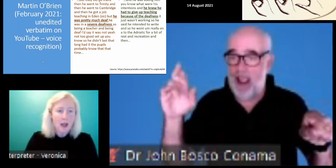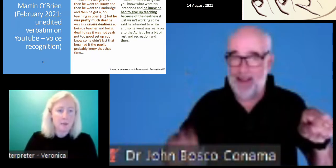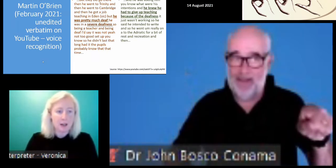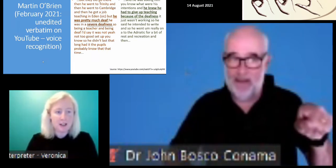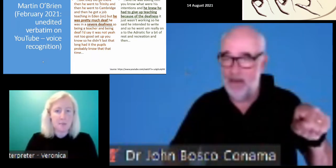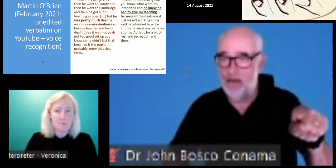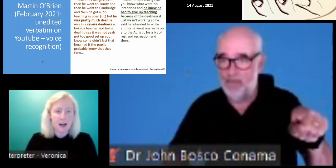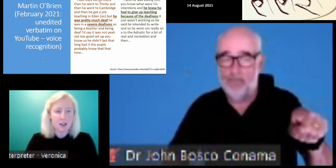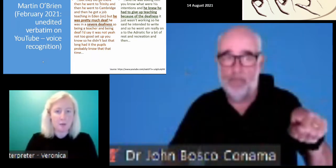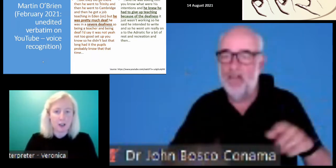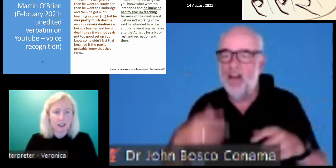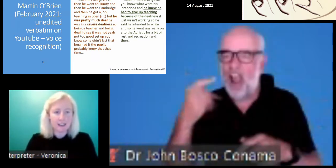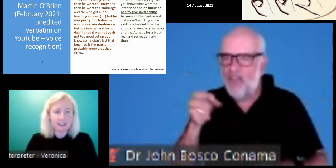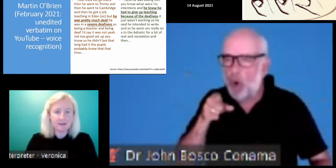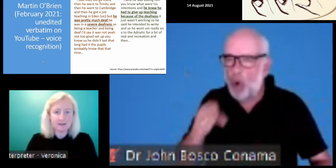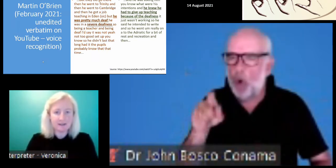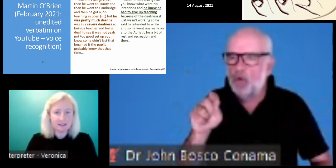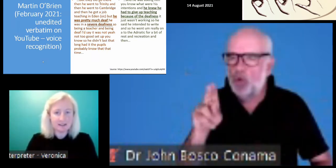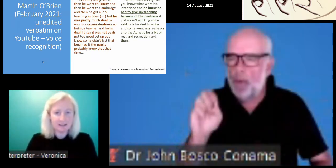The person, Martin O'Brien.